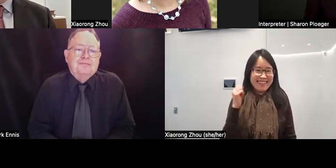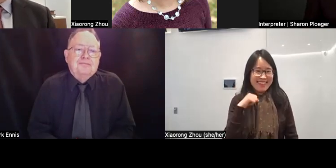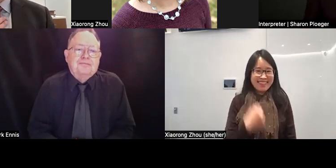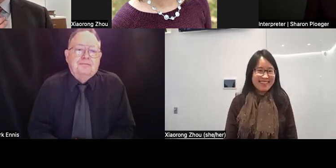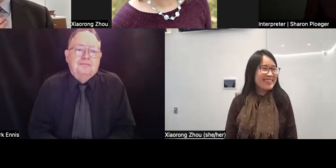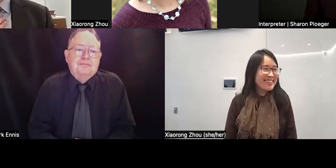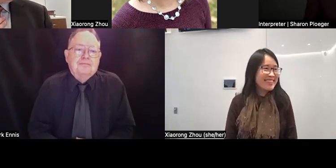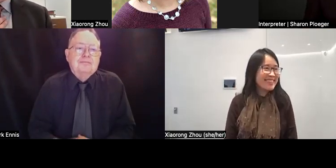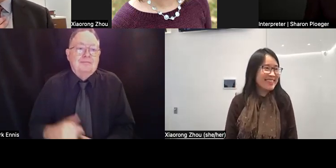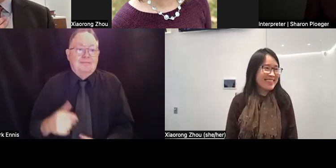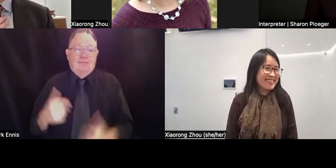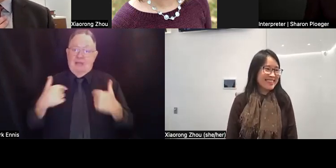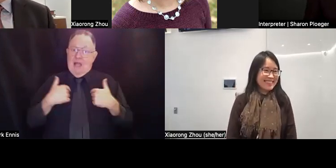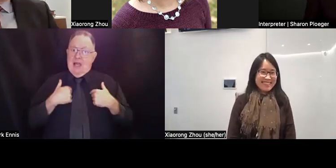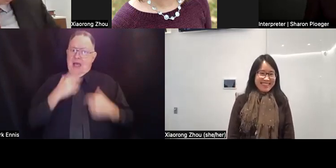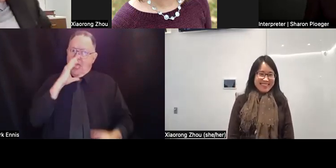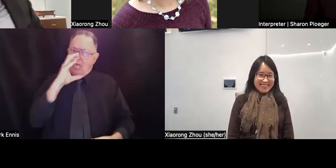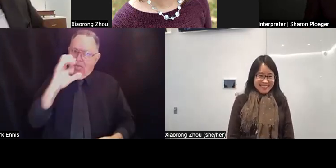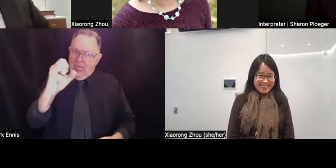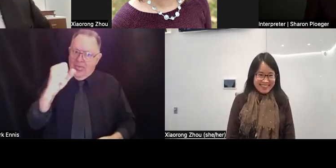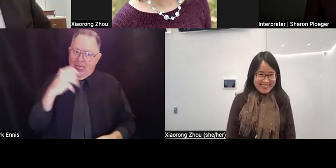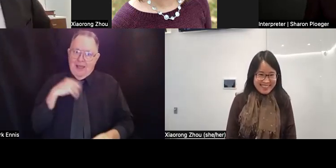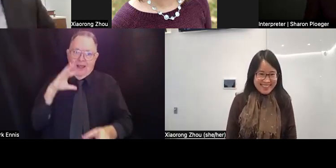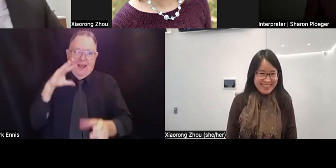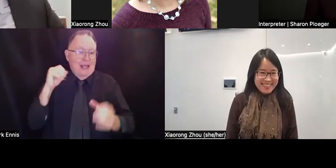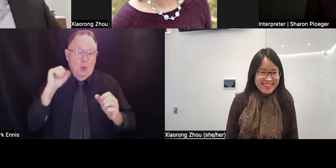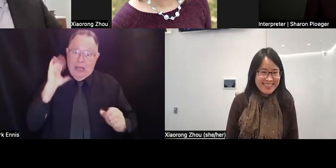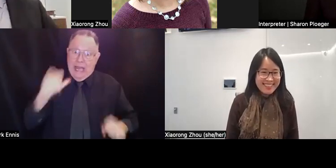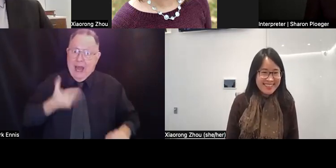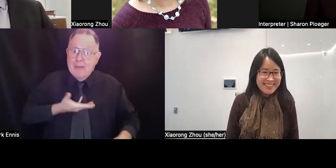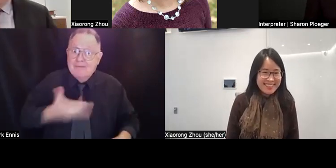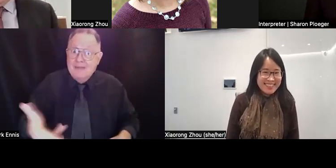Right. I want to go to that camp. I don't know if I'm able to get an invitation,